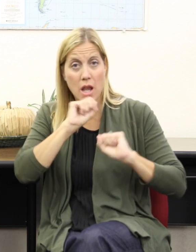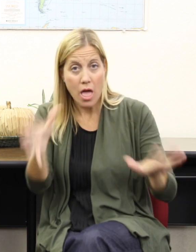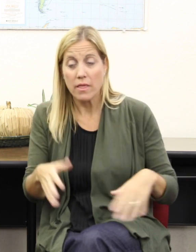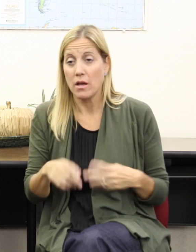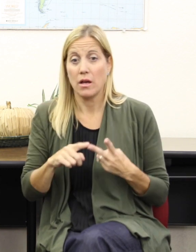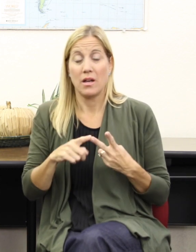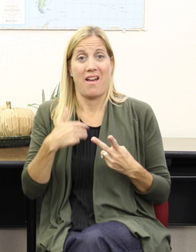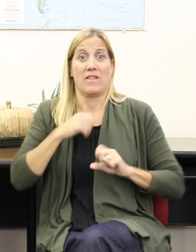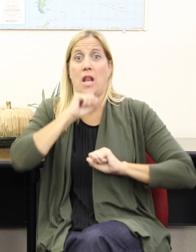have any friends.